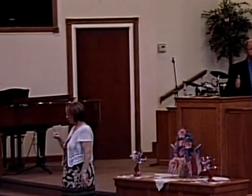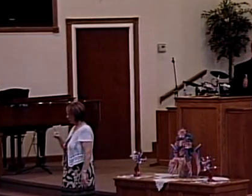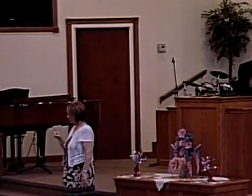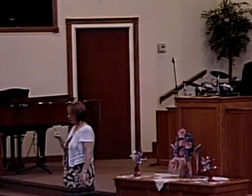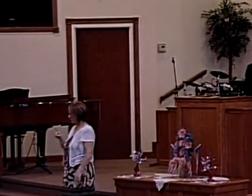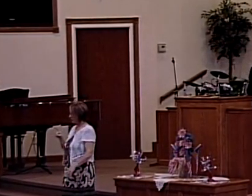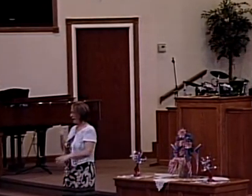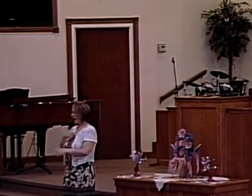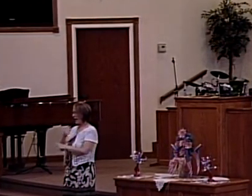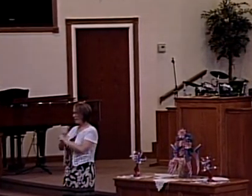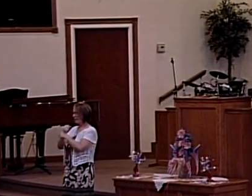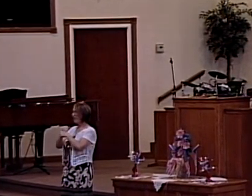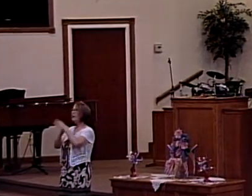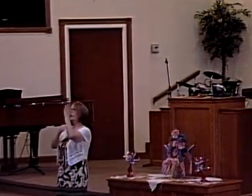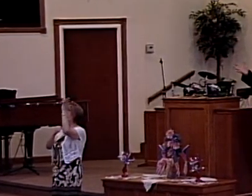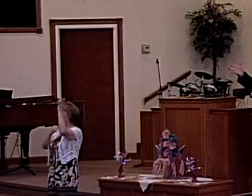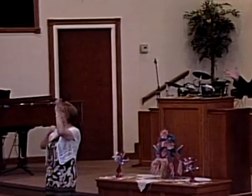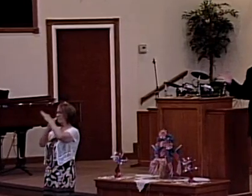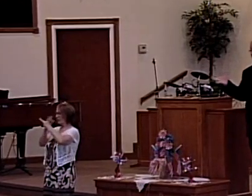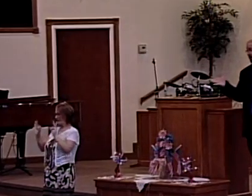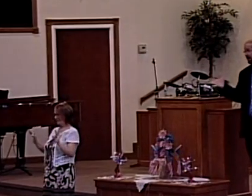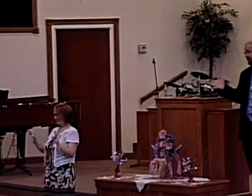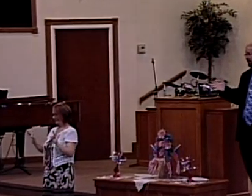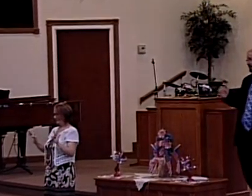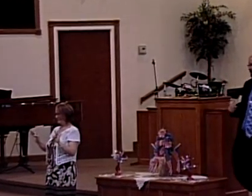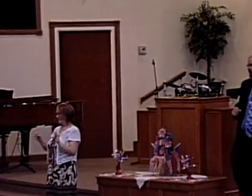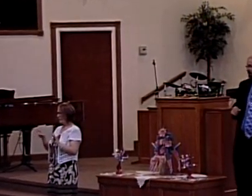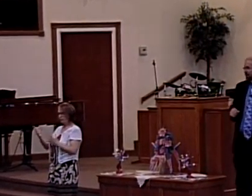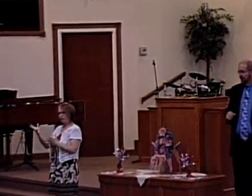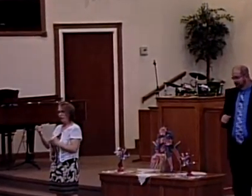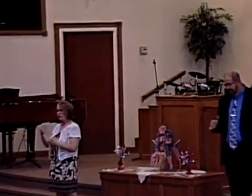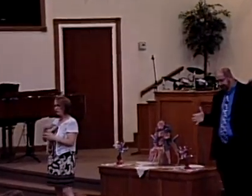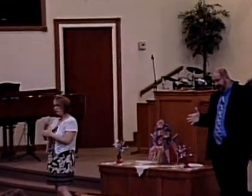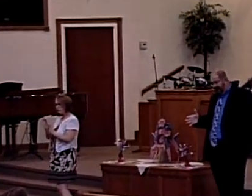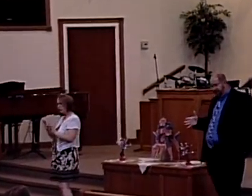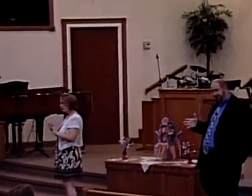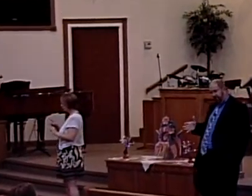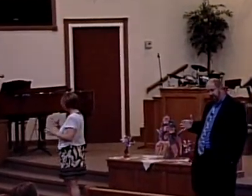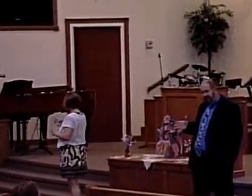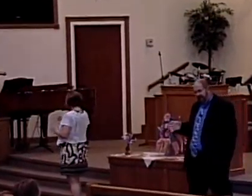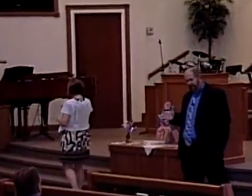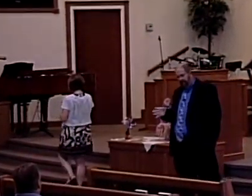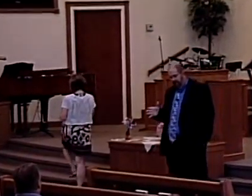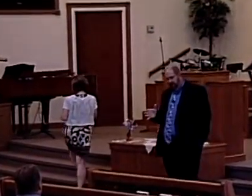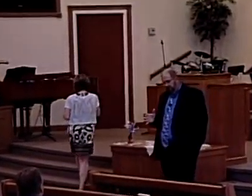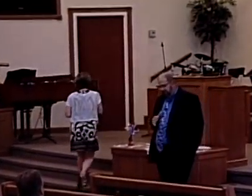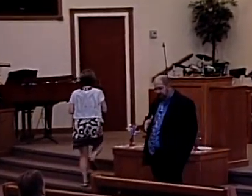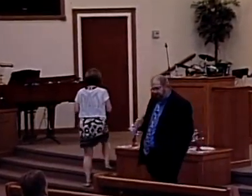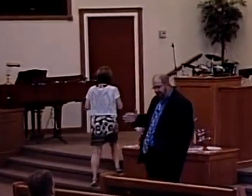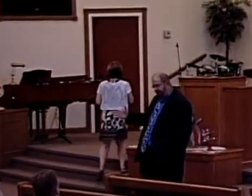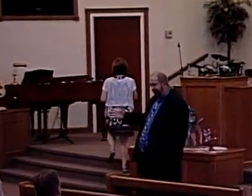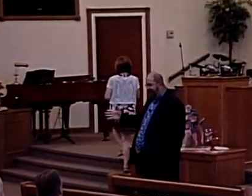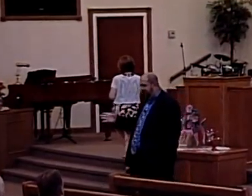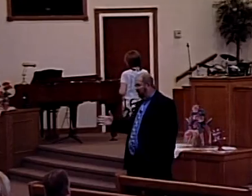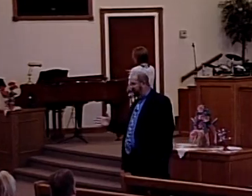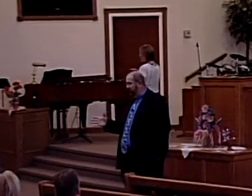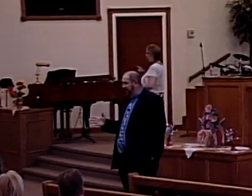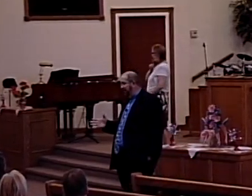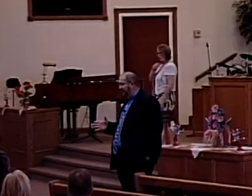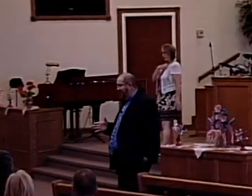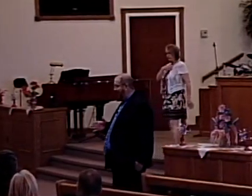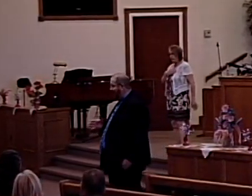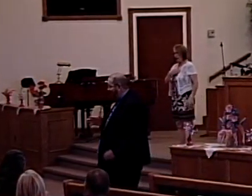make you free. Do you desire to be free? Do you desire to be free? There's so many people that I talk